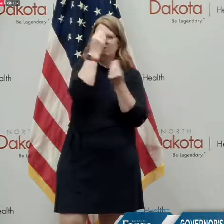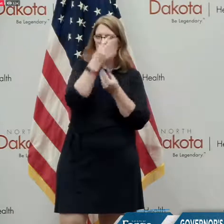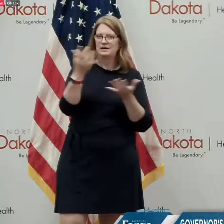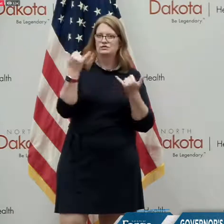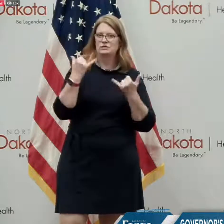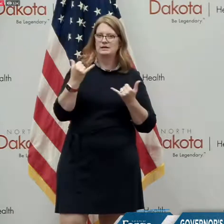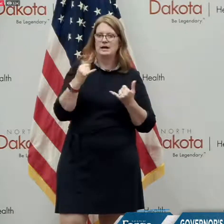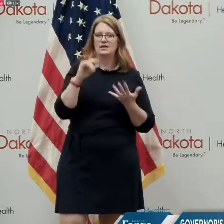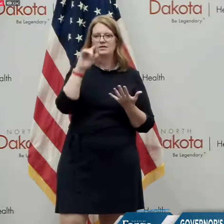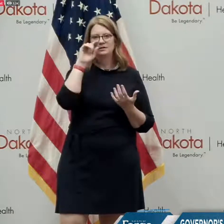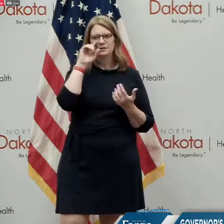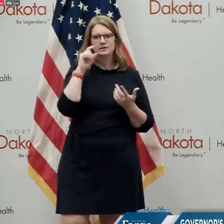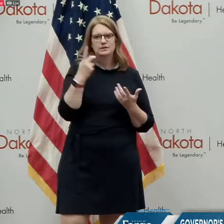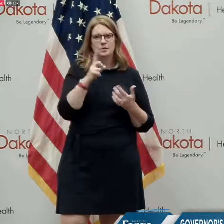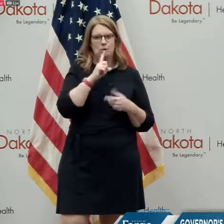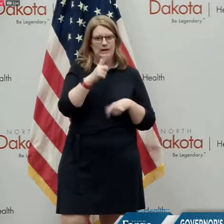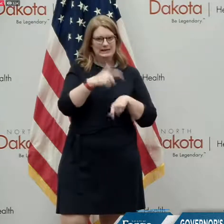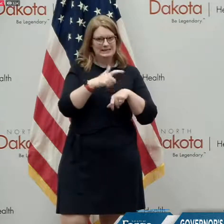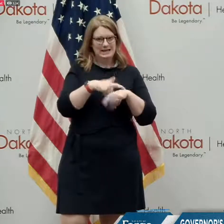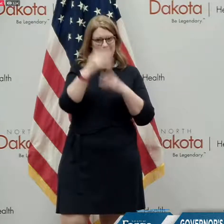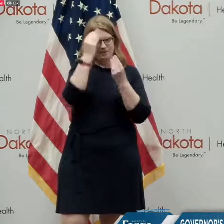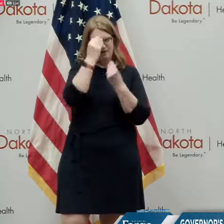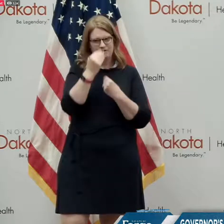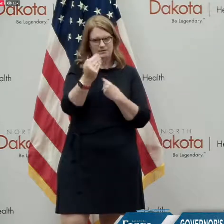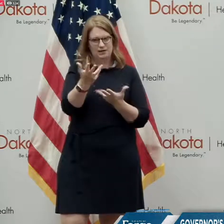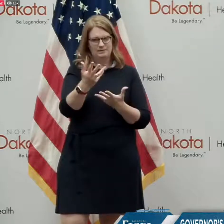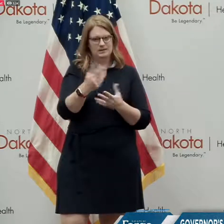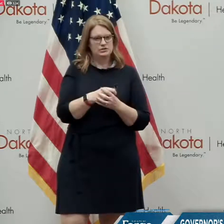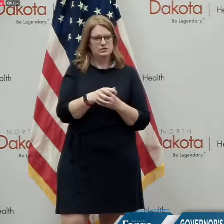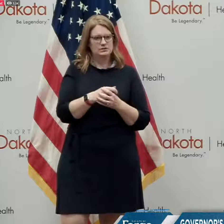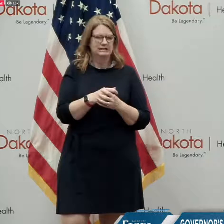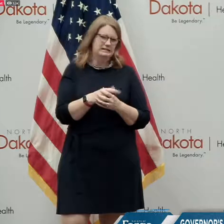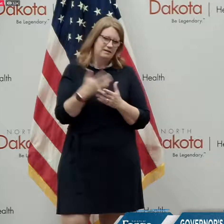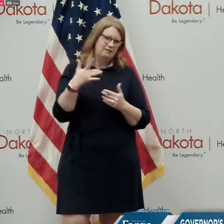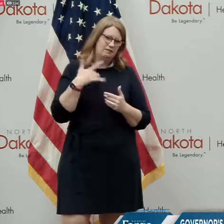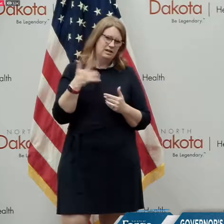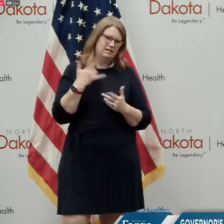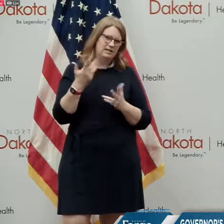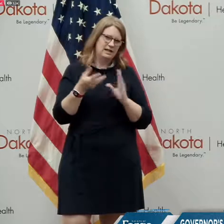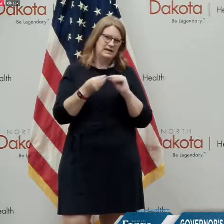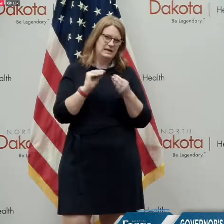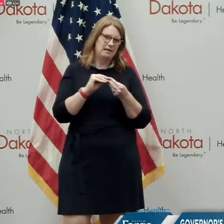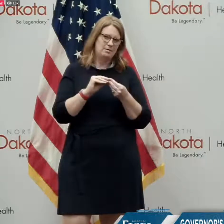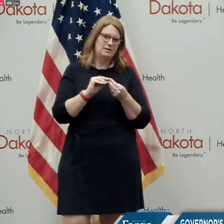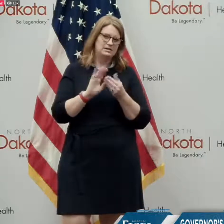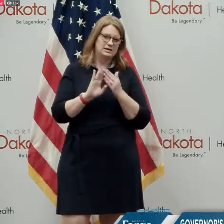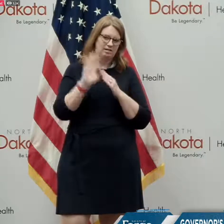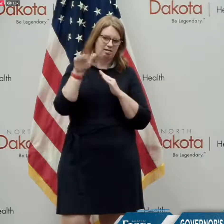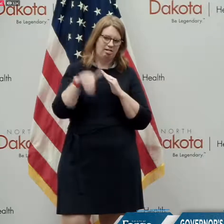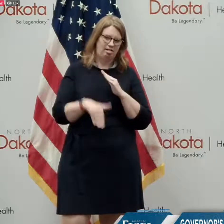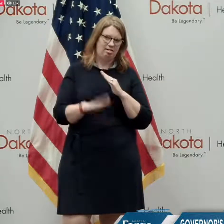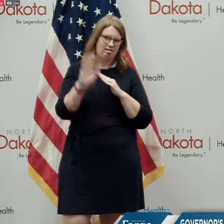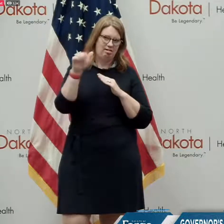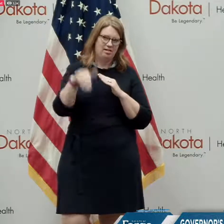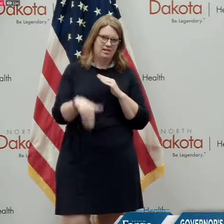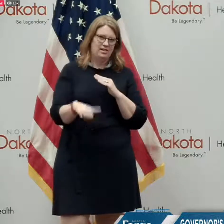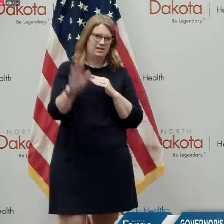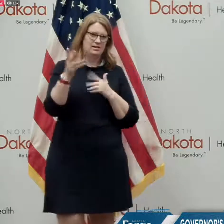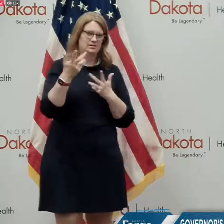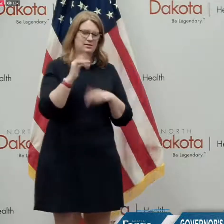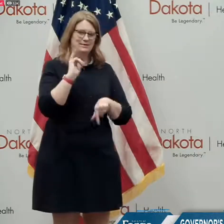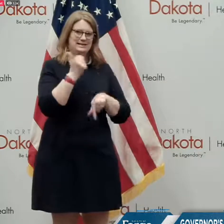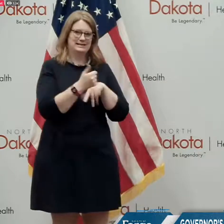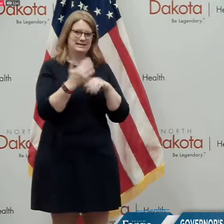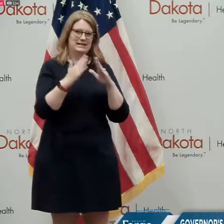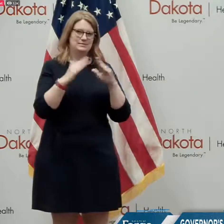so so we can have real-time data for you for those questions. I anticipate that number will fluctuate as we move through this school year, so we wanted to set up the